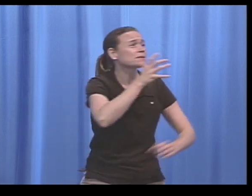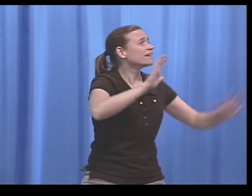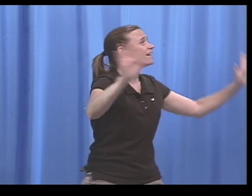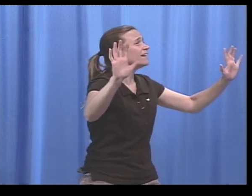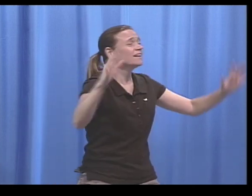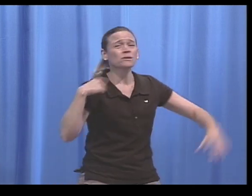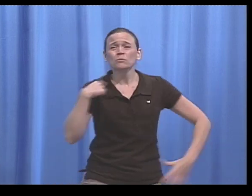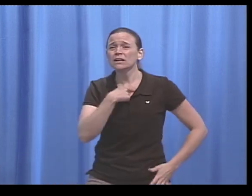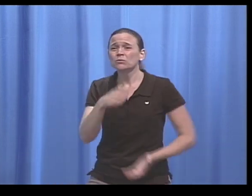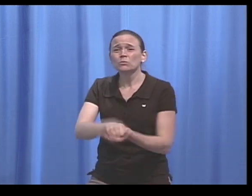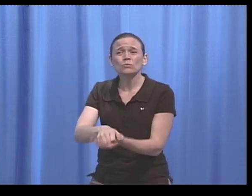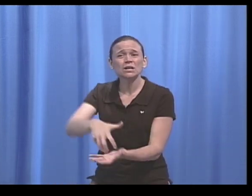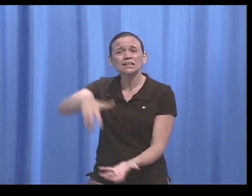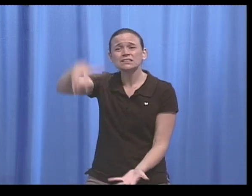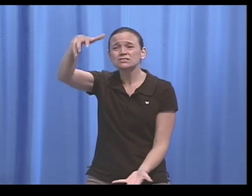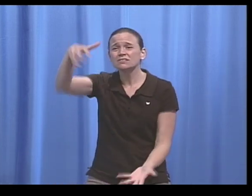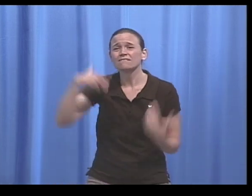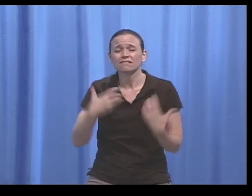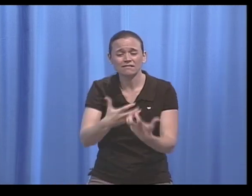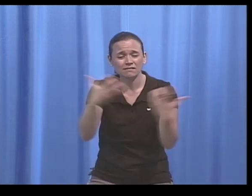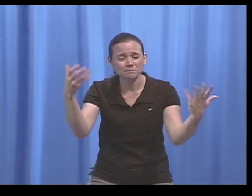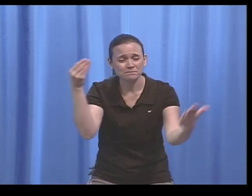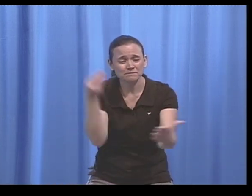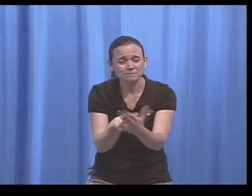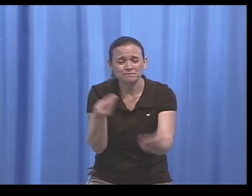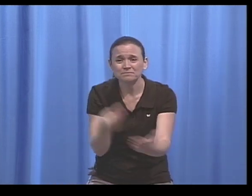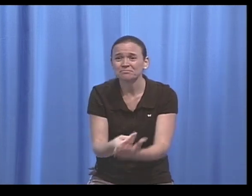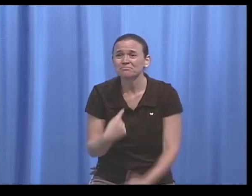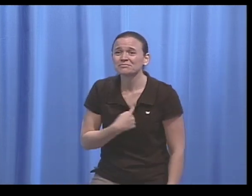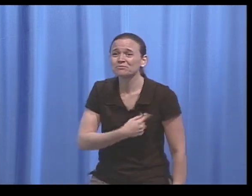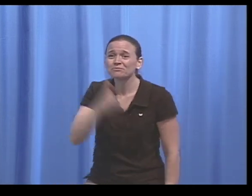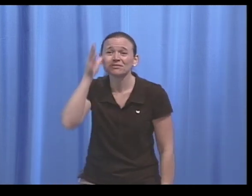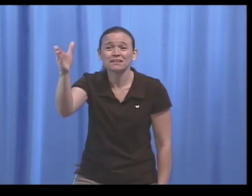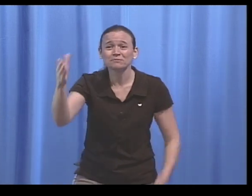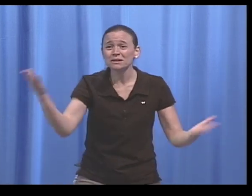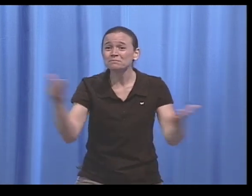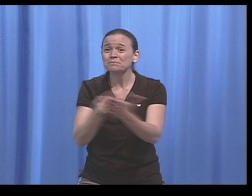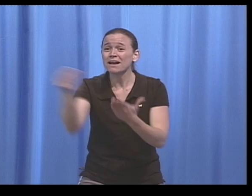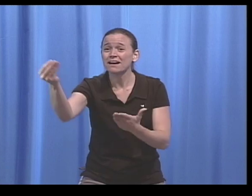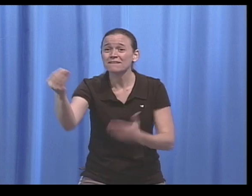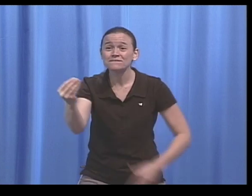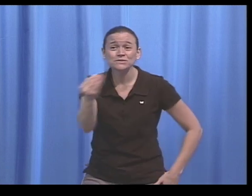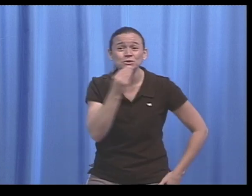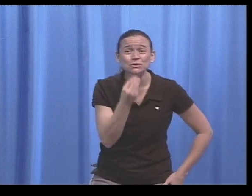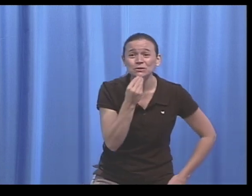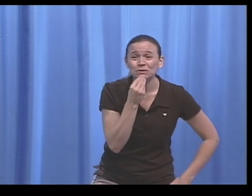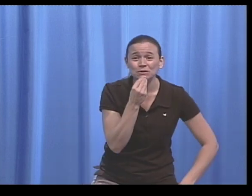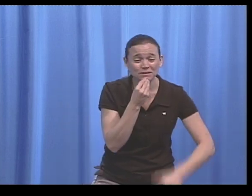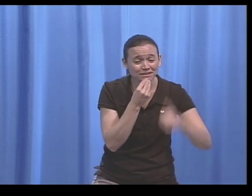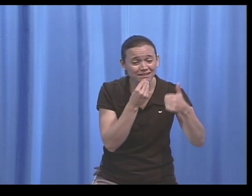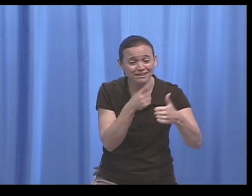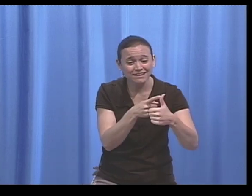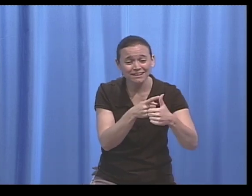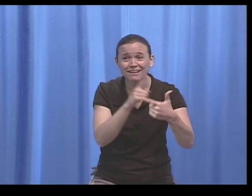Jack. "And rich," added his mother. "We'll buy food